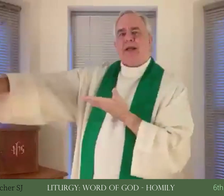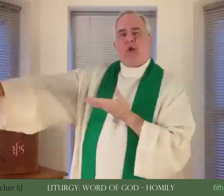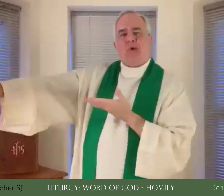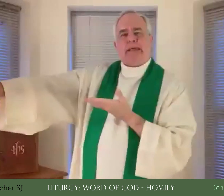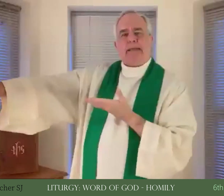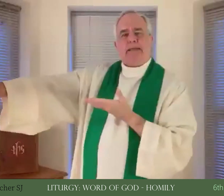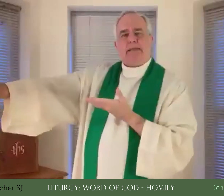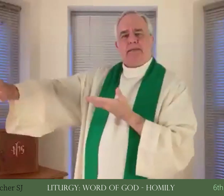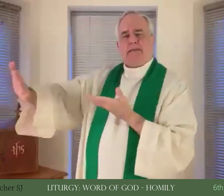excluded,